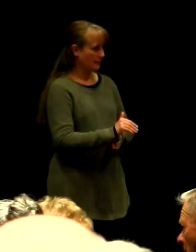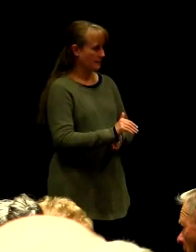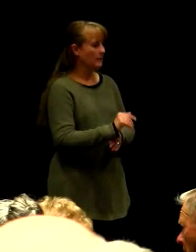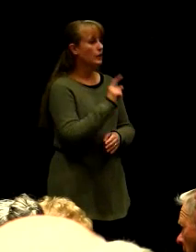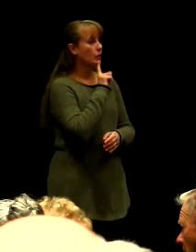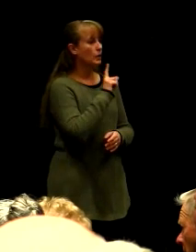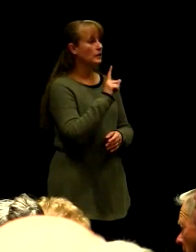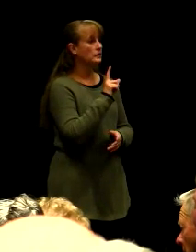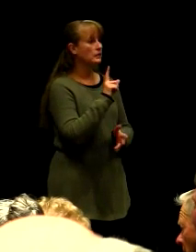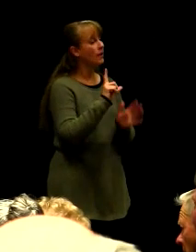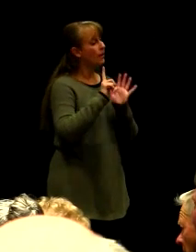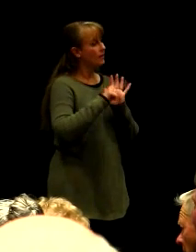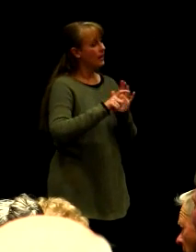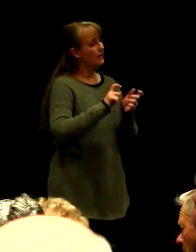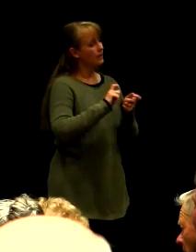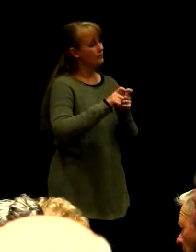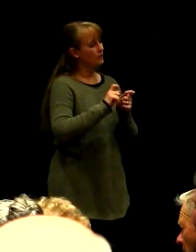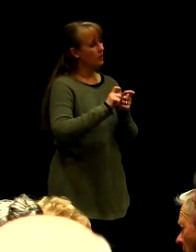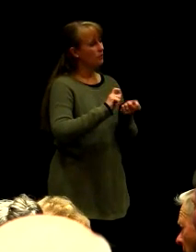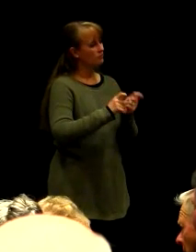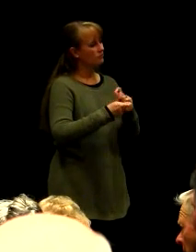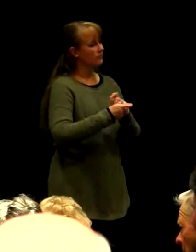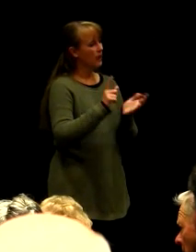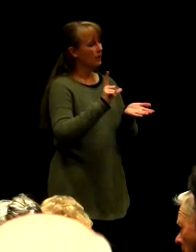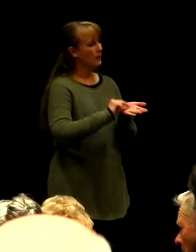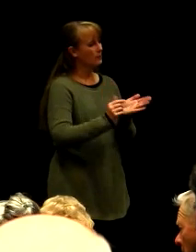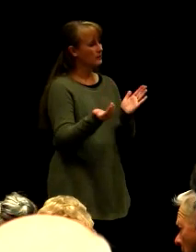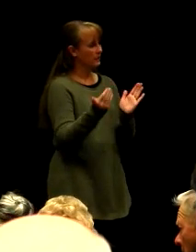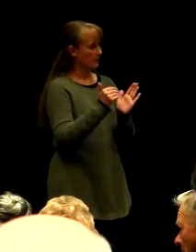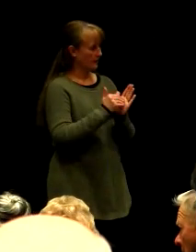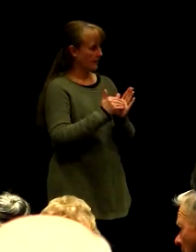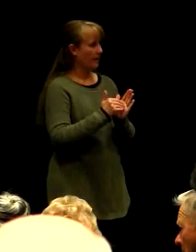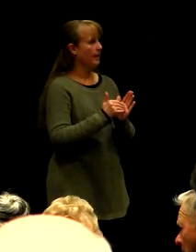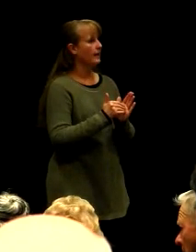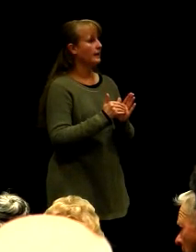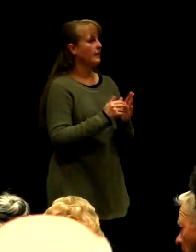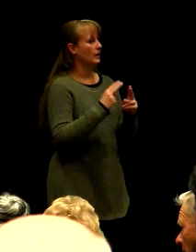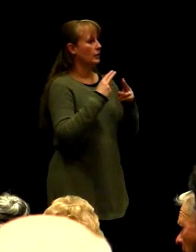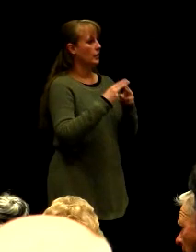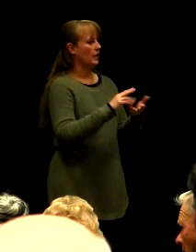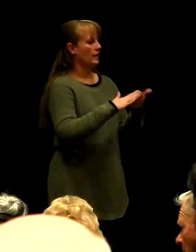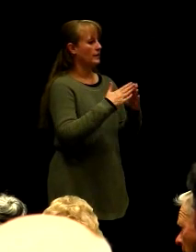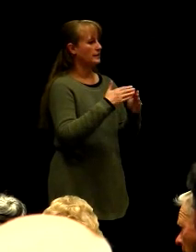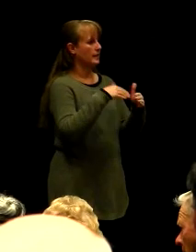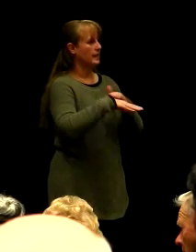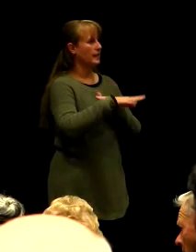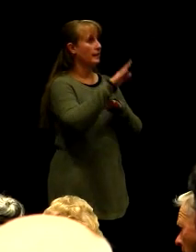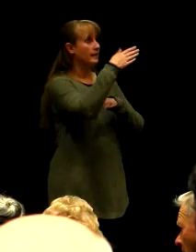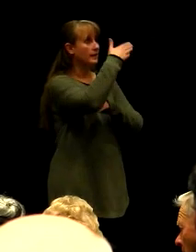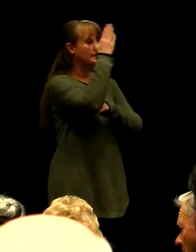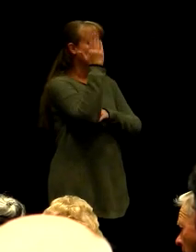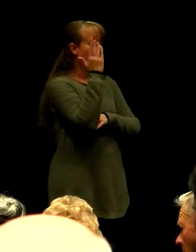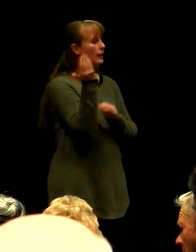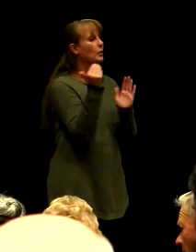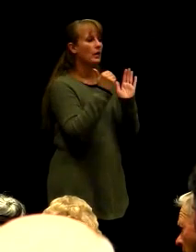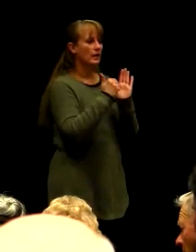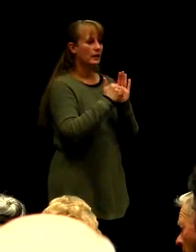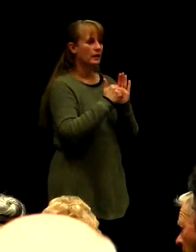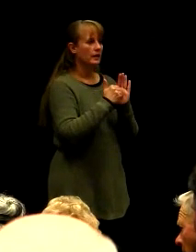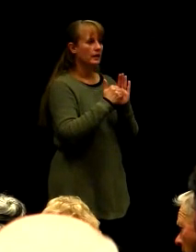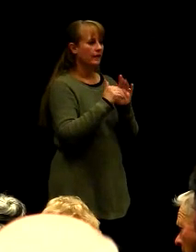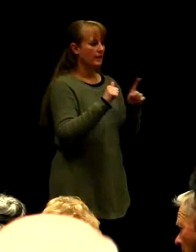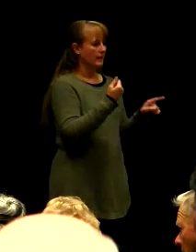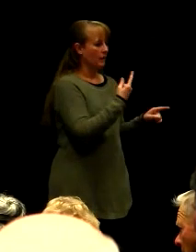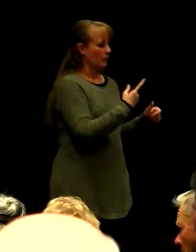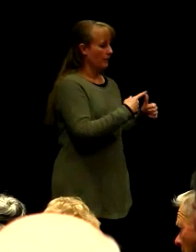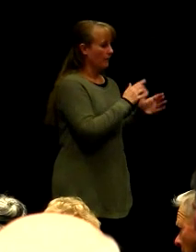which was later, he later revised and republished as The City and the Stars. Well, it's Against the Fall of Night that